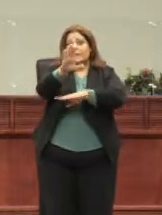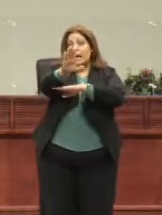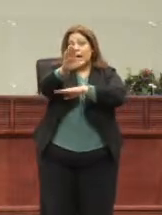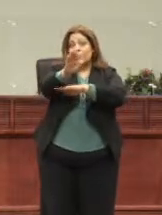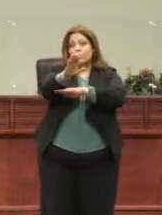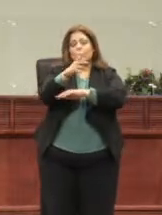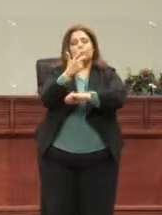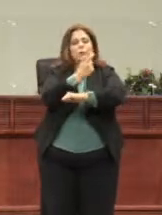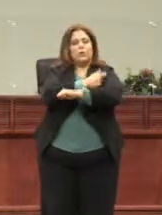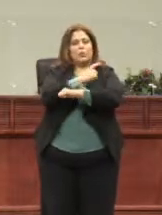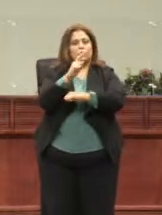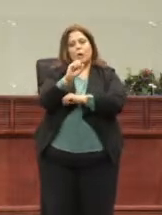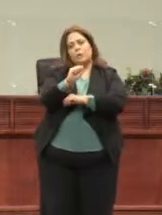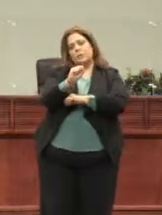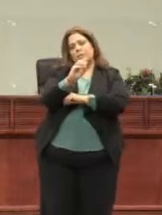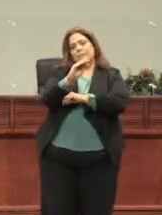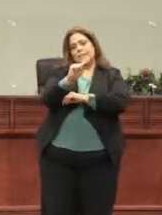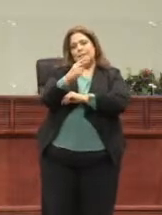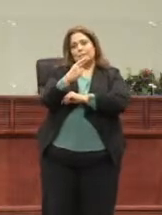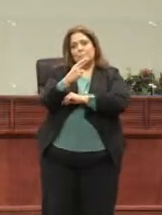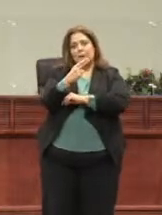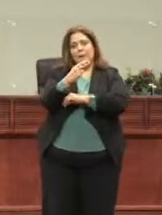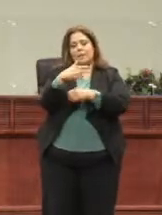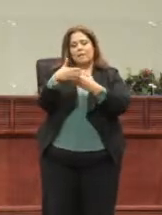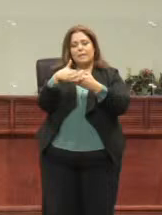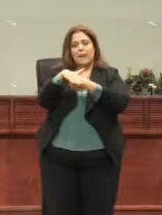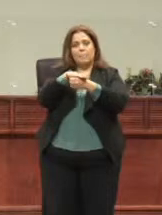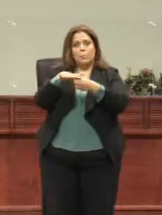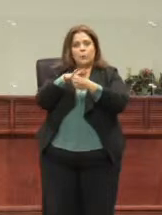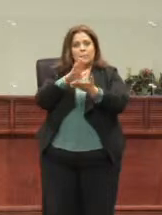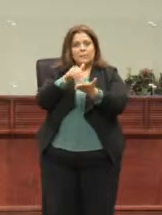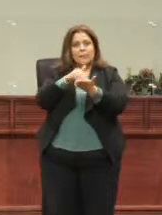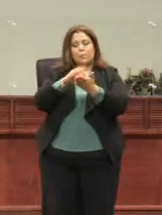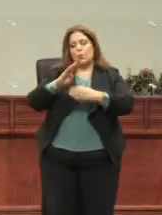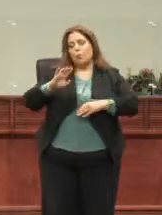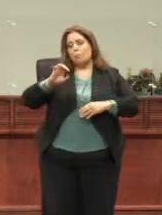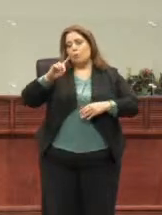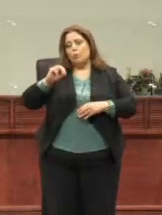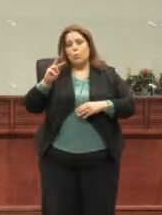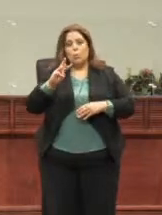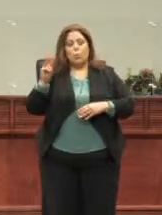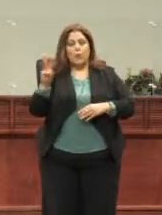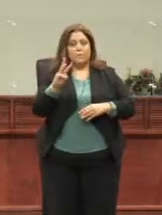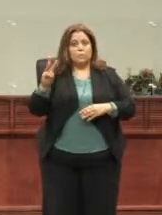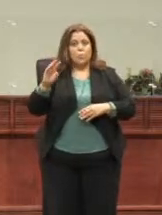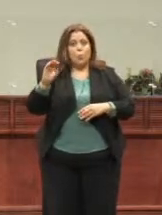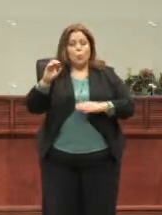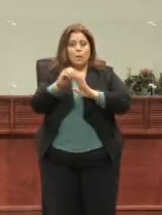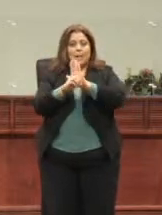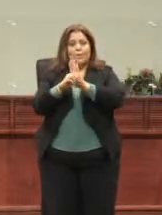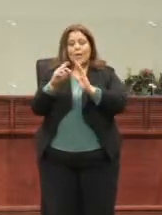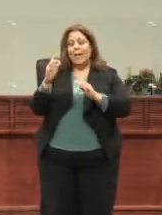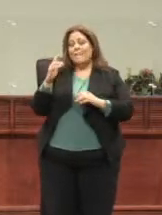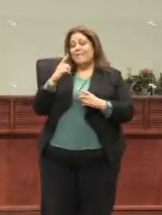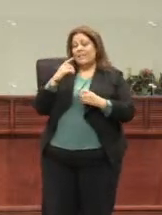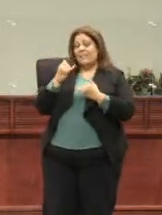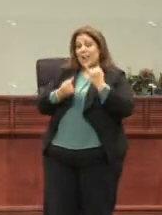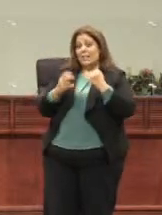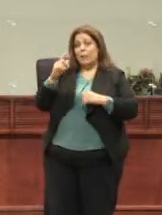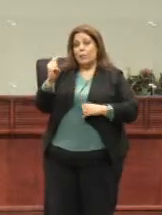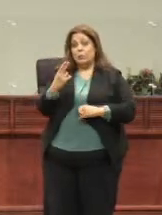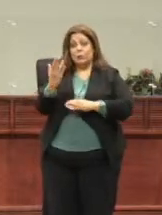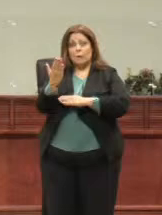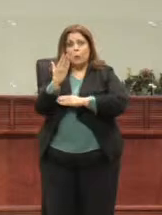get shots at the Smith Neighborhood Center on Bruden Boulevard in West Orlando. And finally, Thursday morning, the vaccine